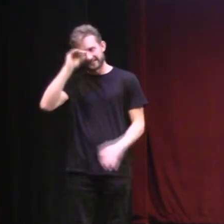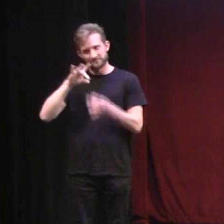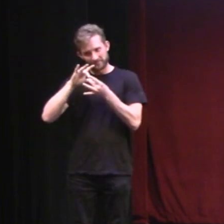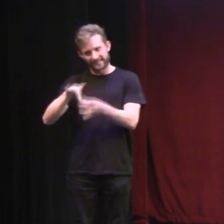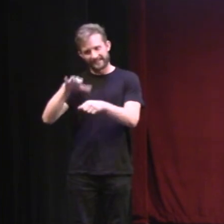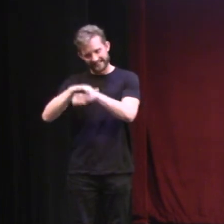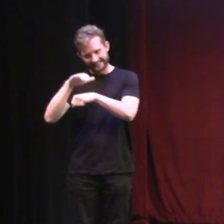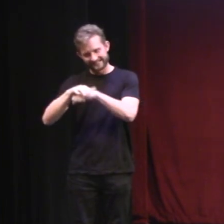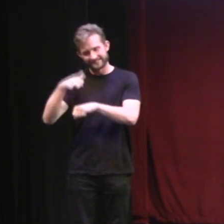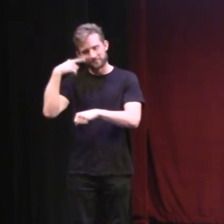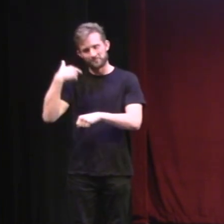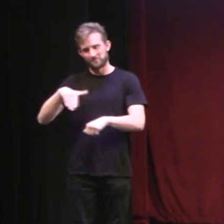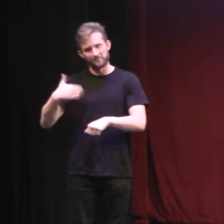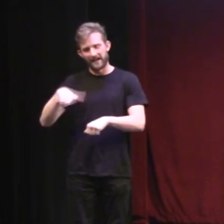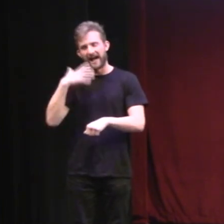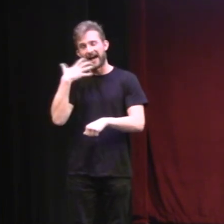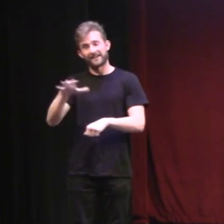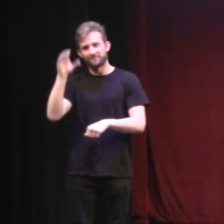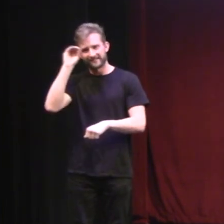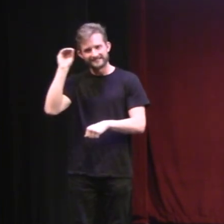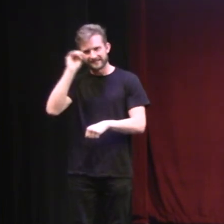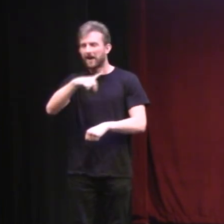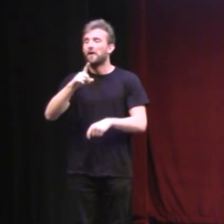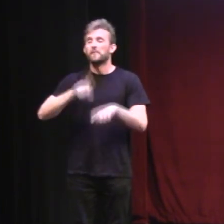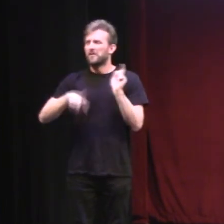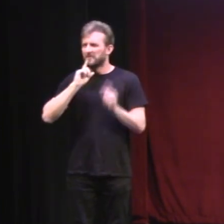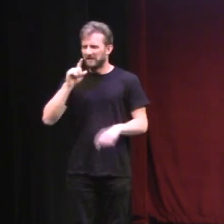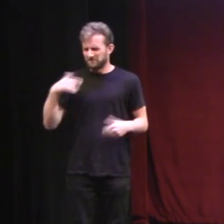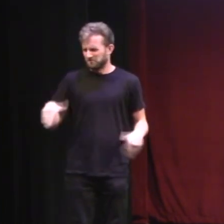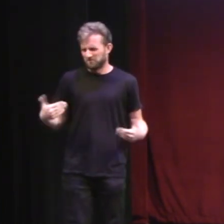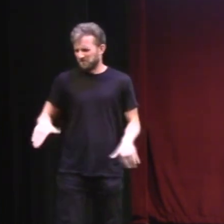I think that probably would have been harder to interpret.